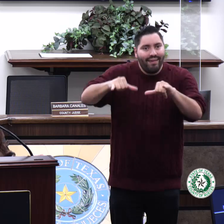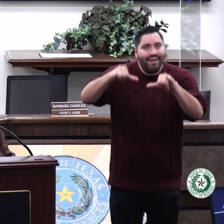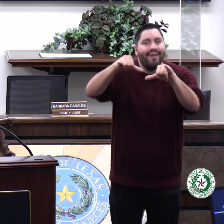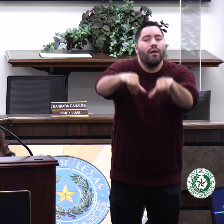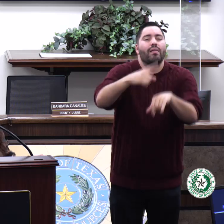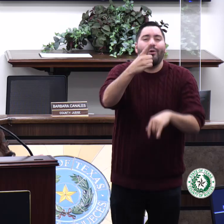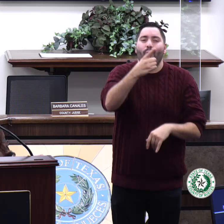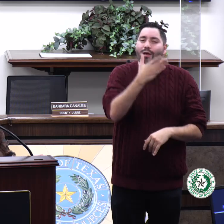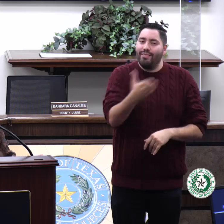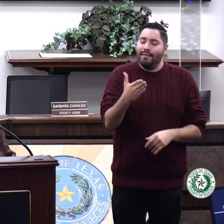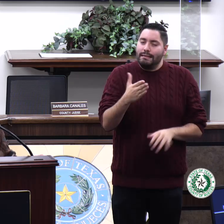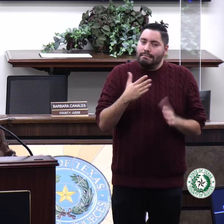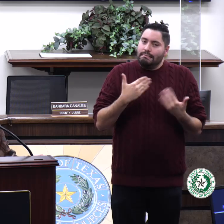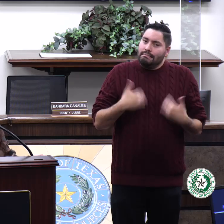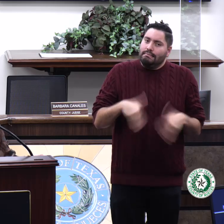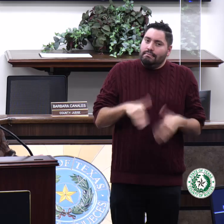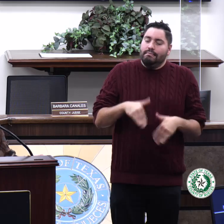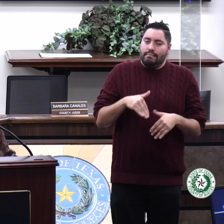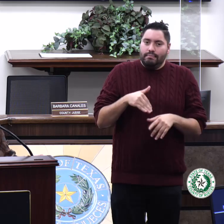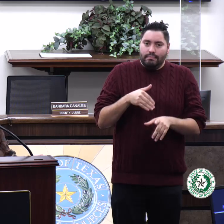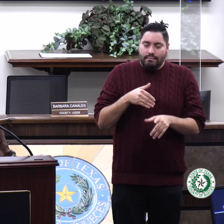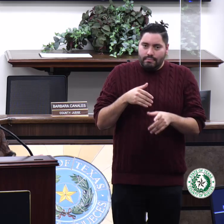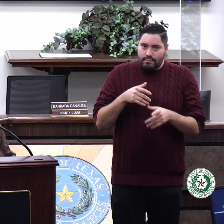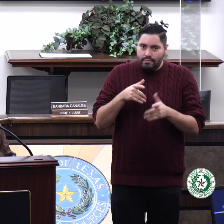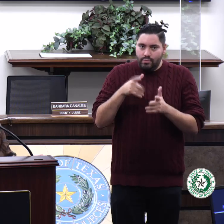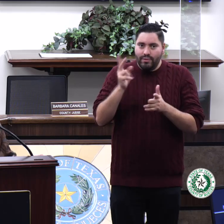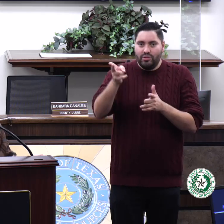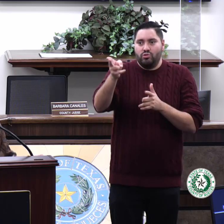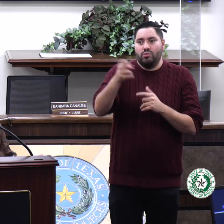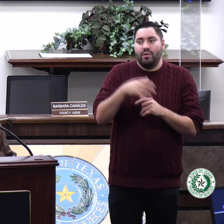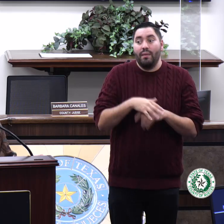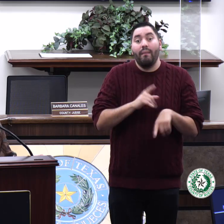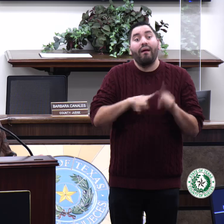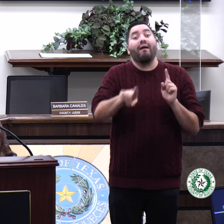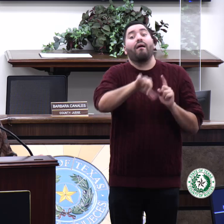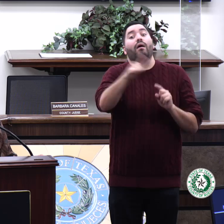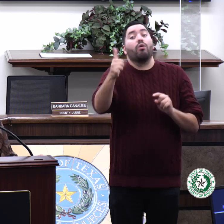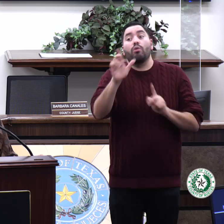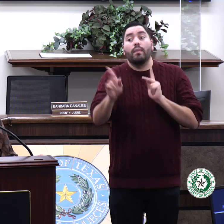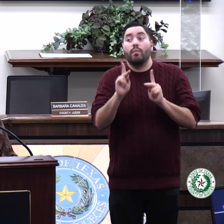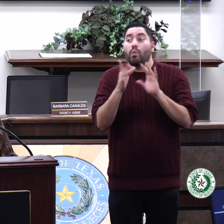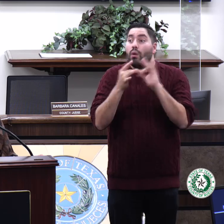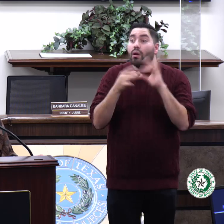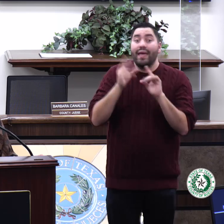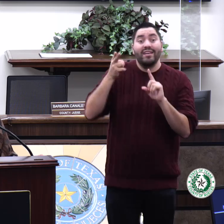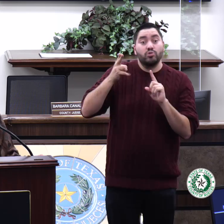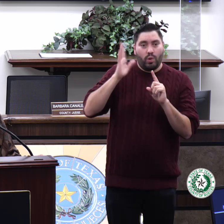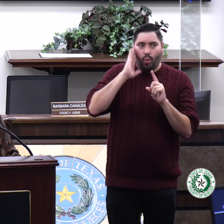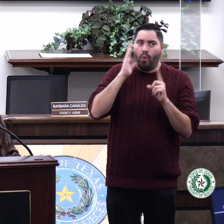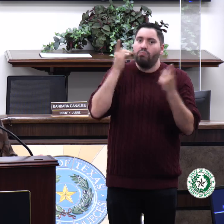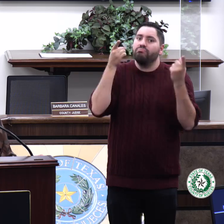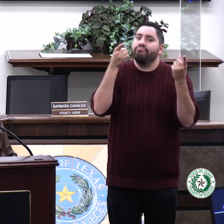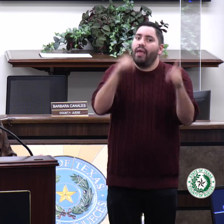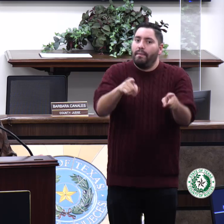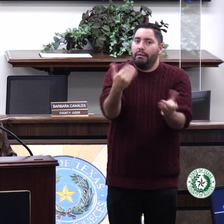history. But other great jurists have said that sometimes history repeats itself